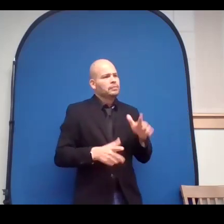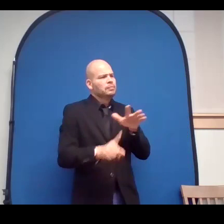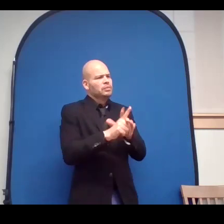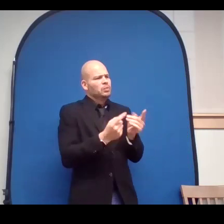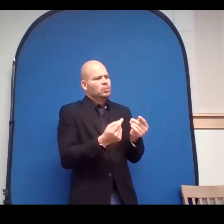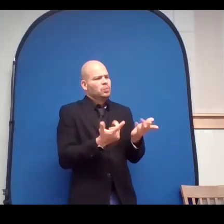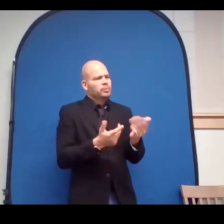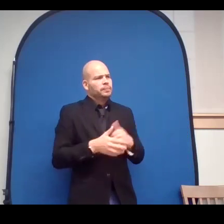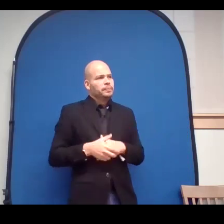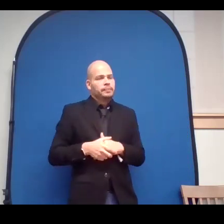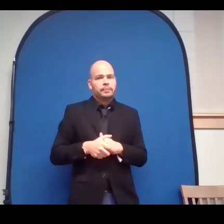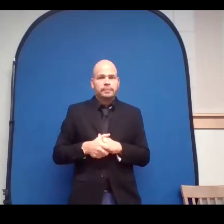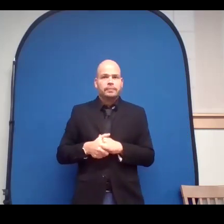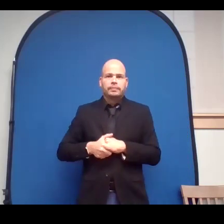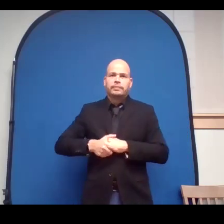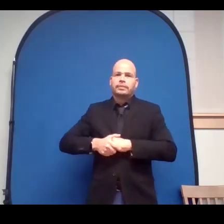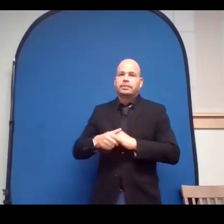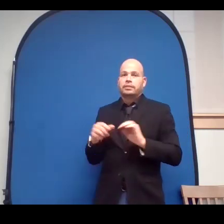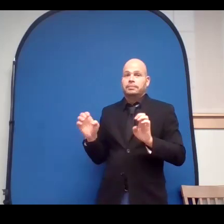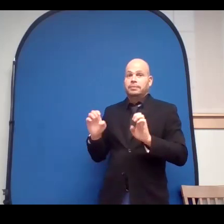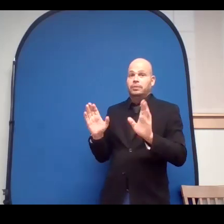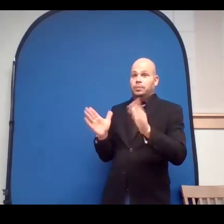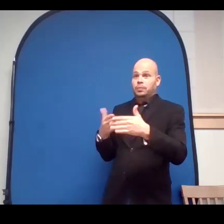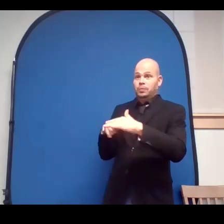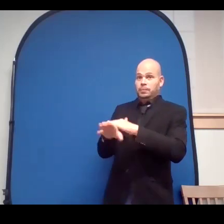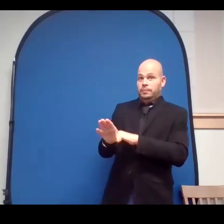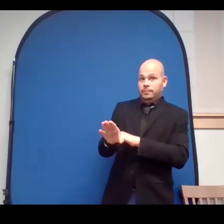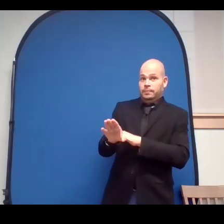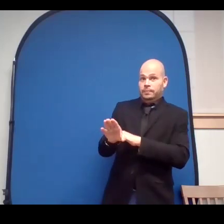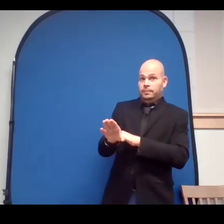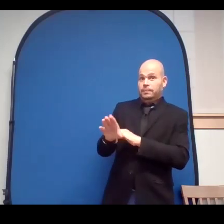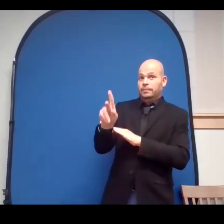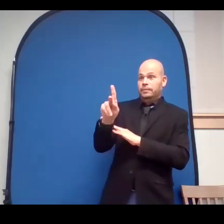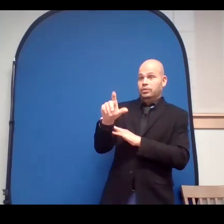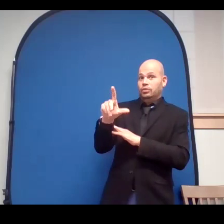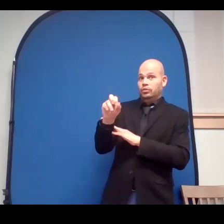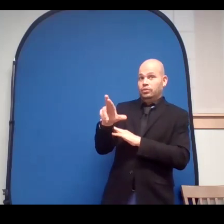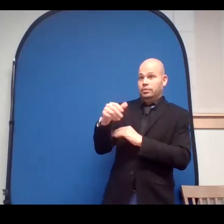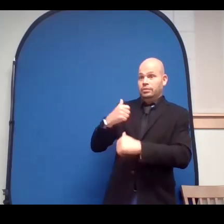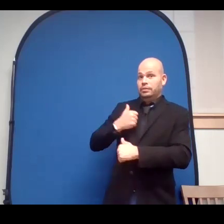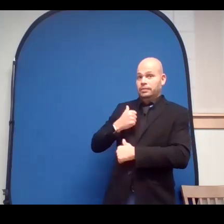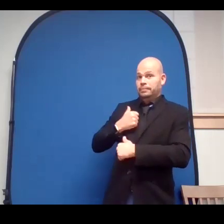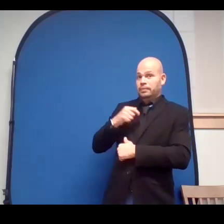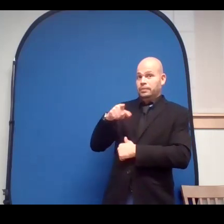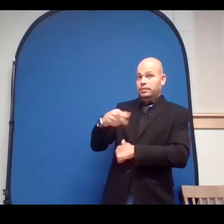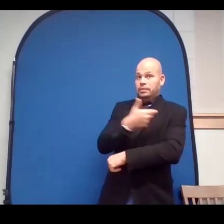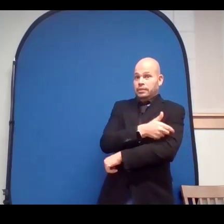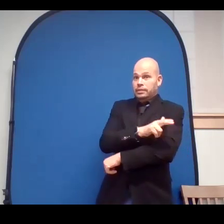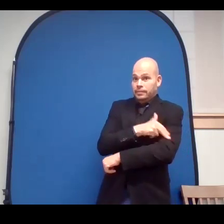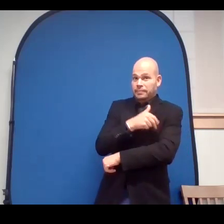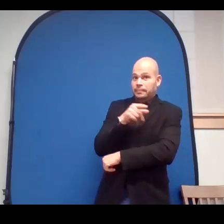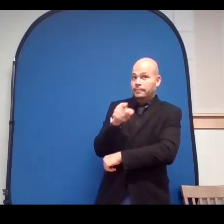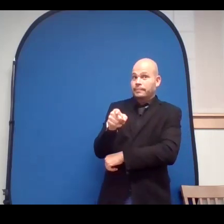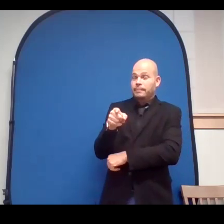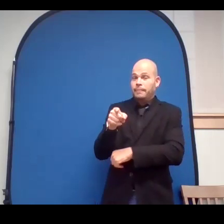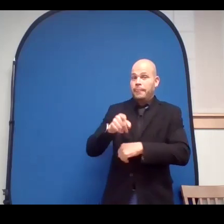I responded, walked into the emergency room at Army Keller, or the Keller Army Community Hospital, where I met up with